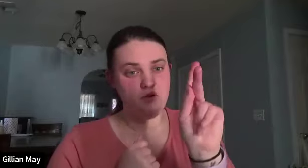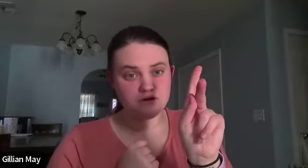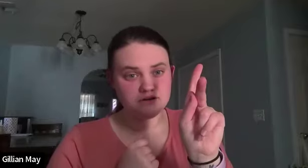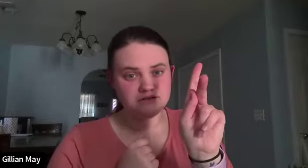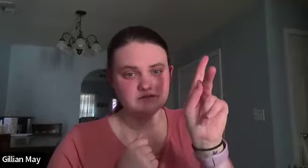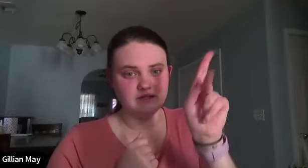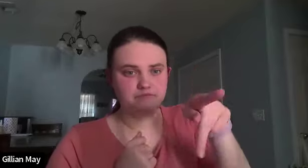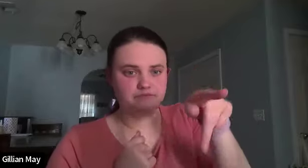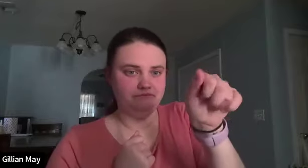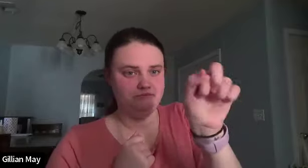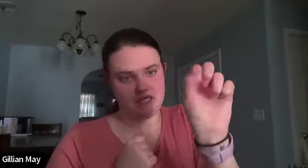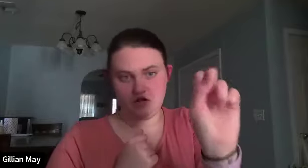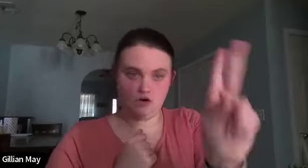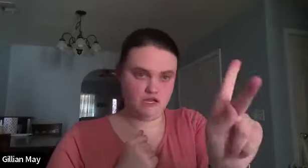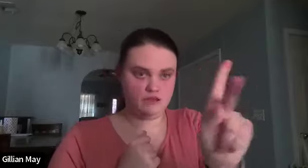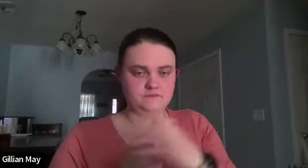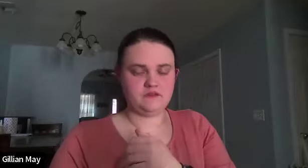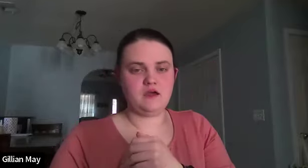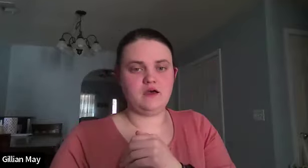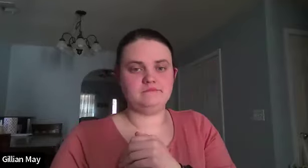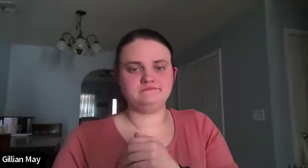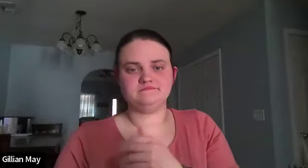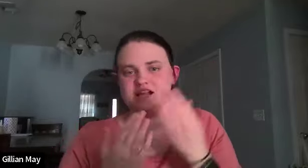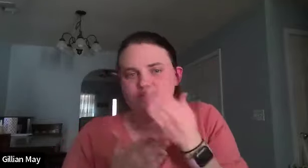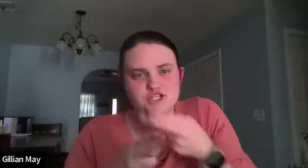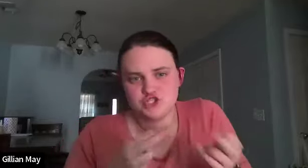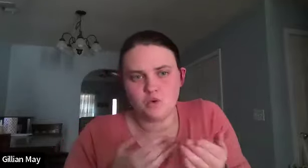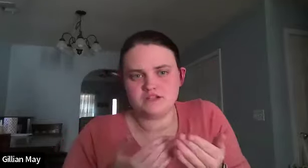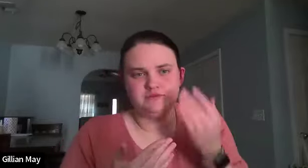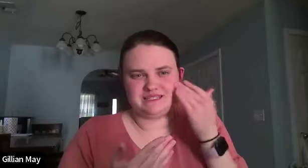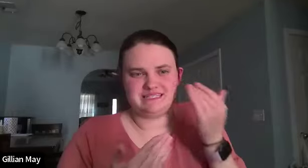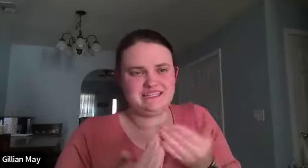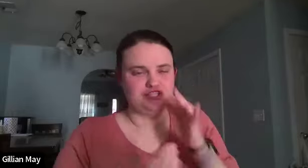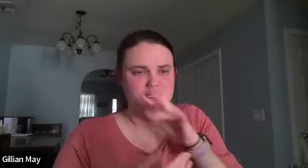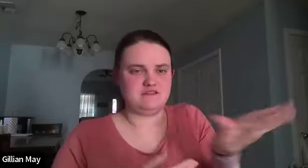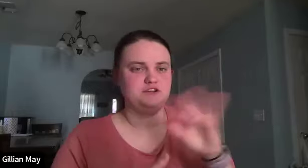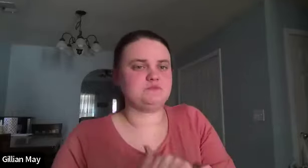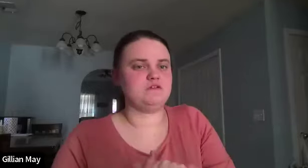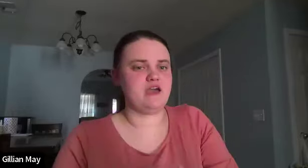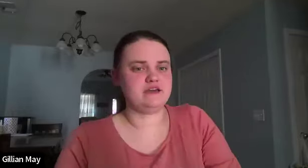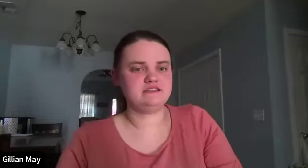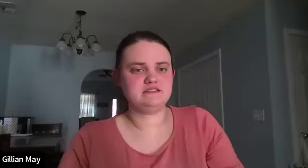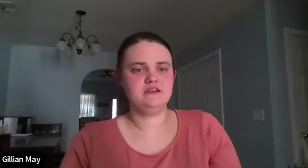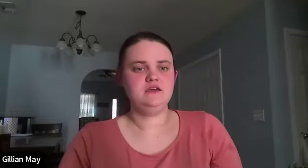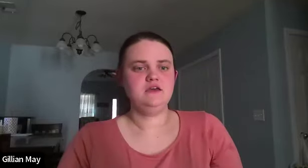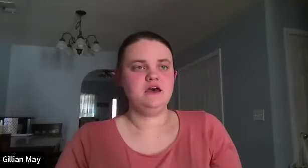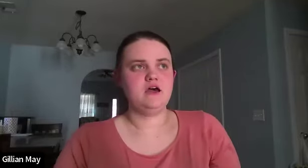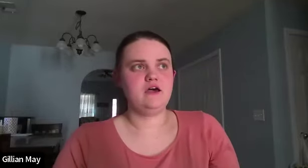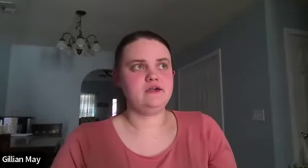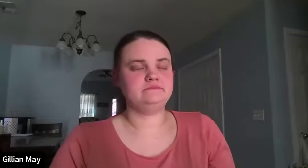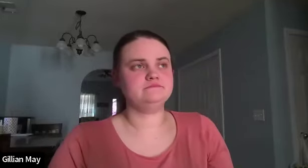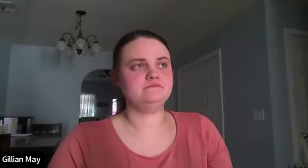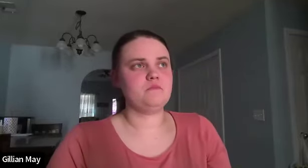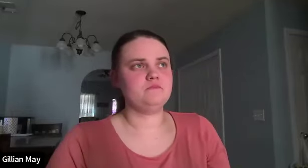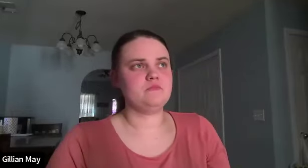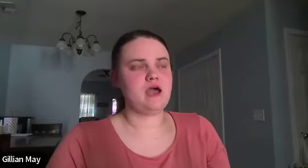park, like P-A-R-K. It's very short, so it's easy to just kind of finger spell fast. I always